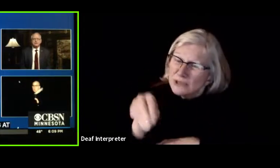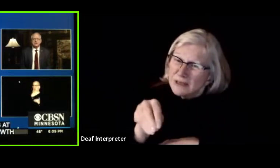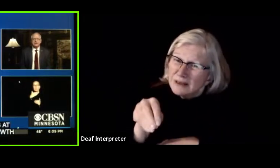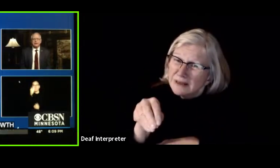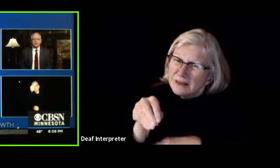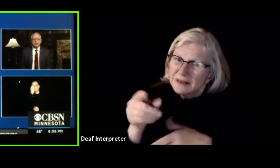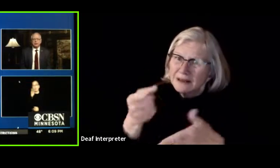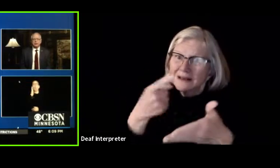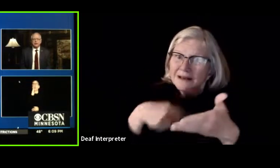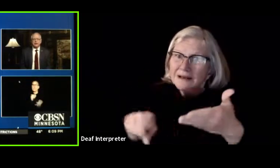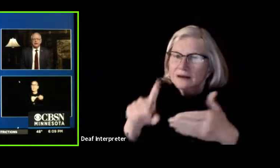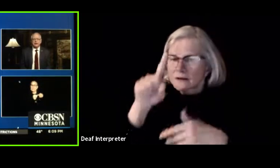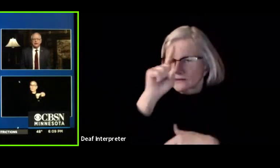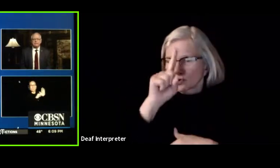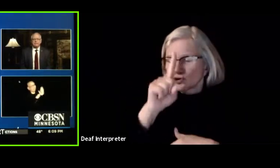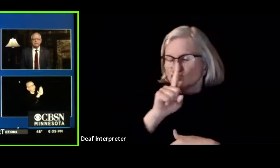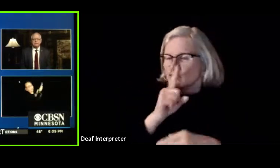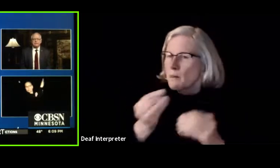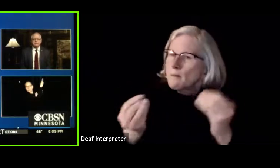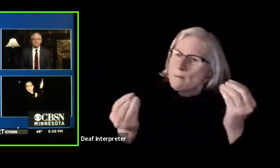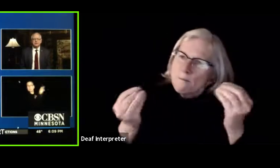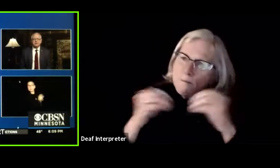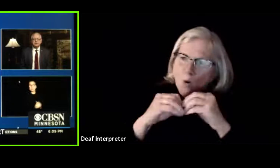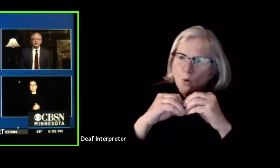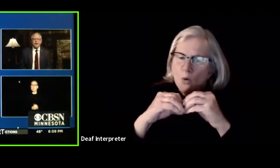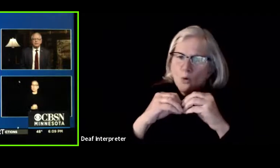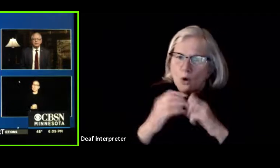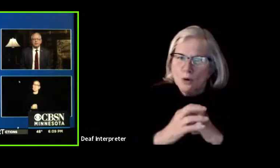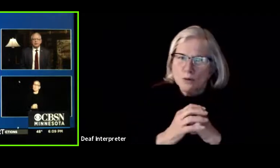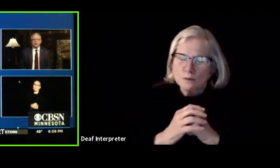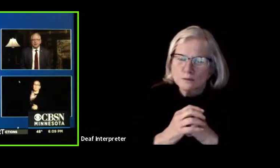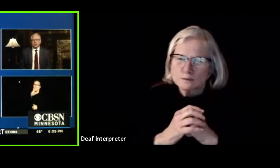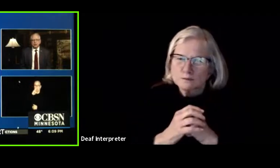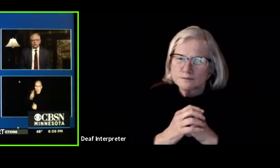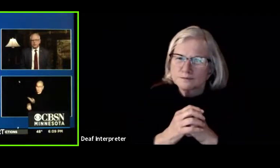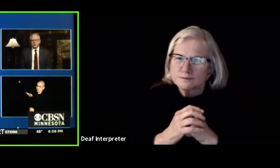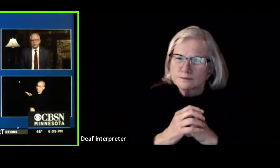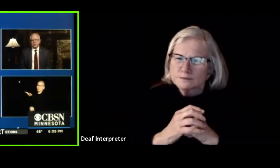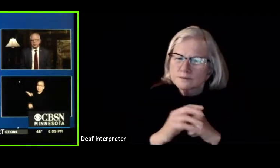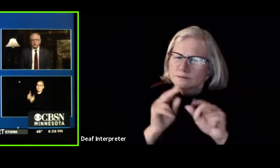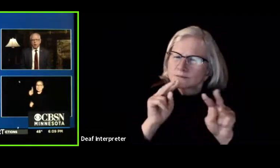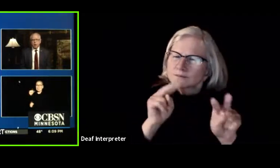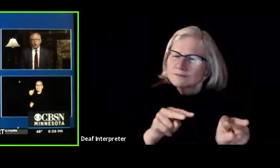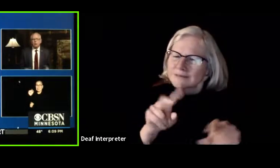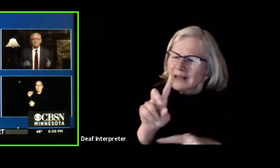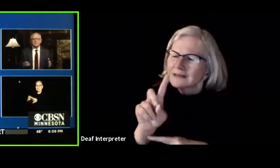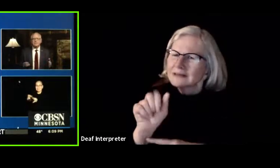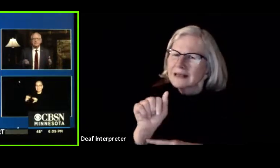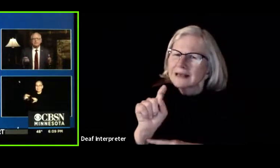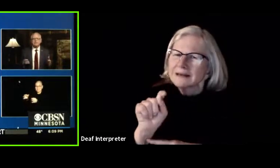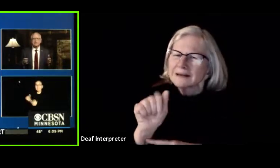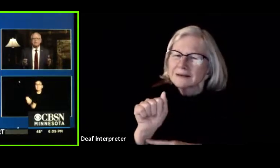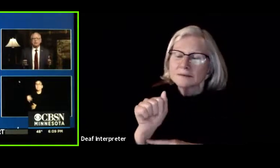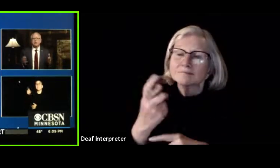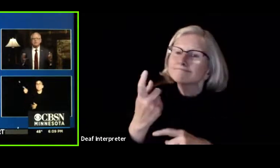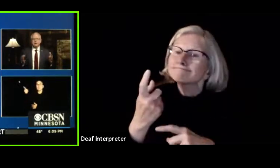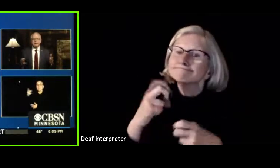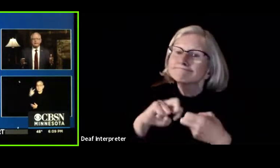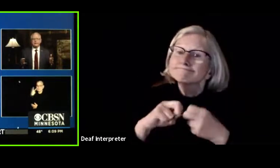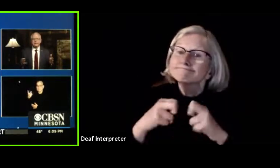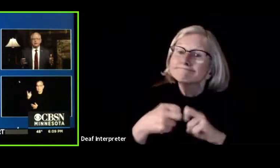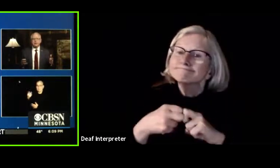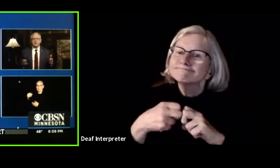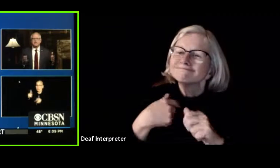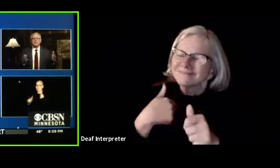get the data and we're looking at the data is that there's a lag period that goes with this. What we see is when people are